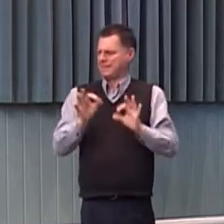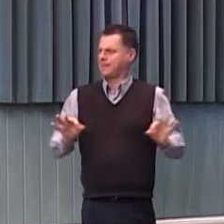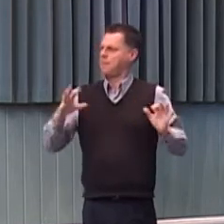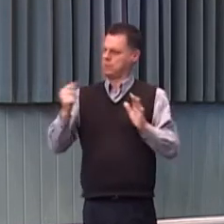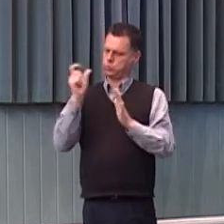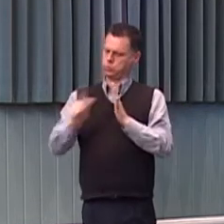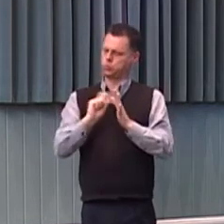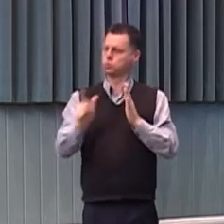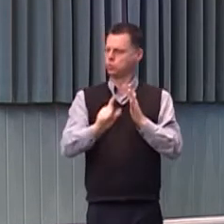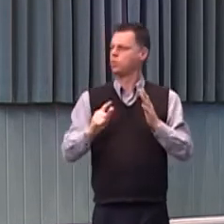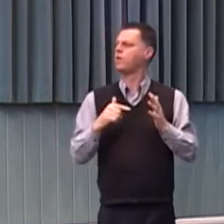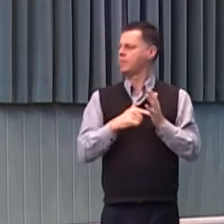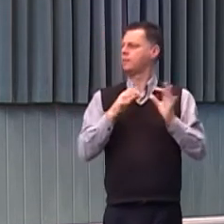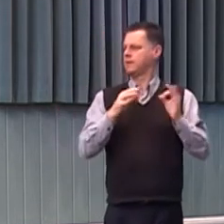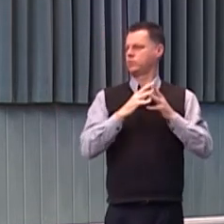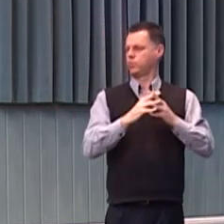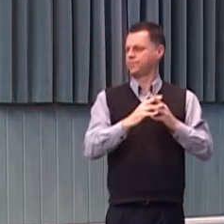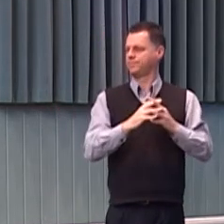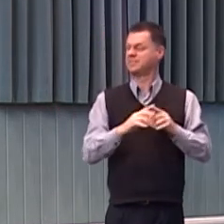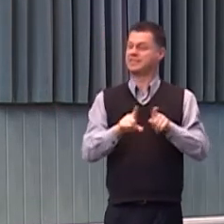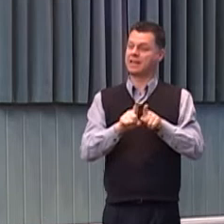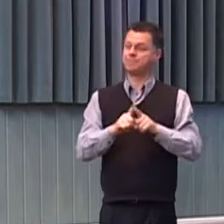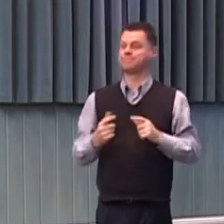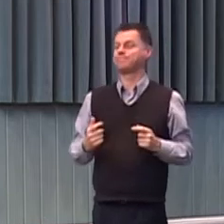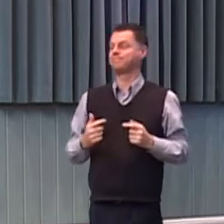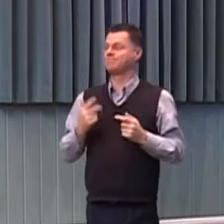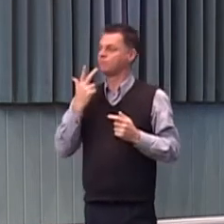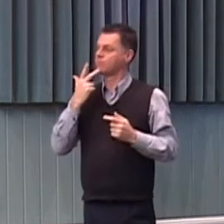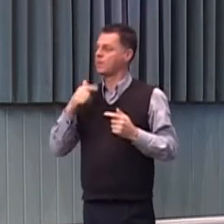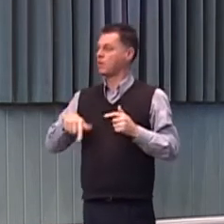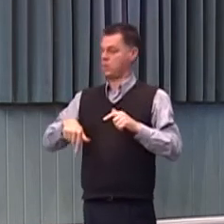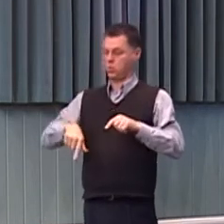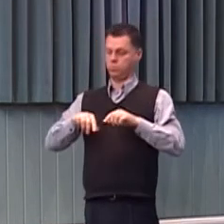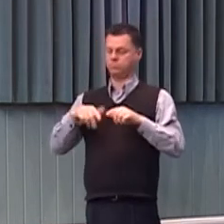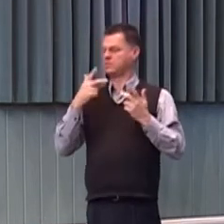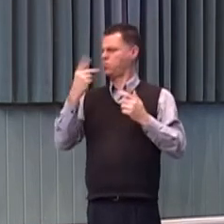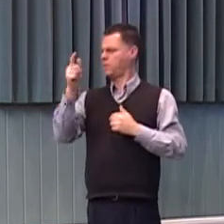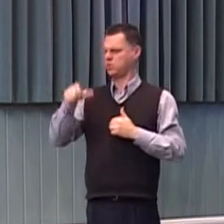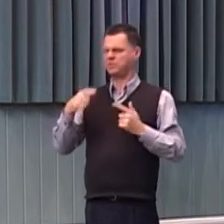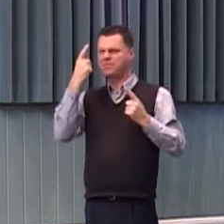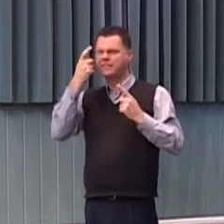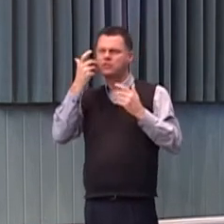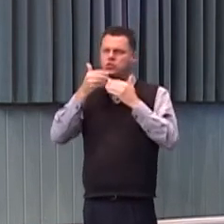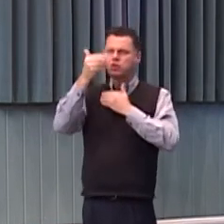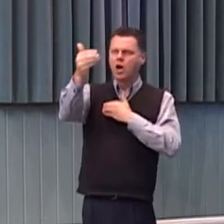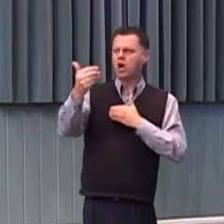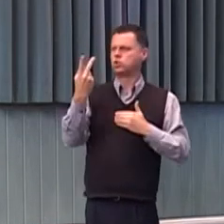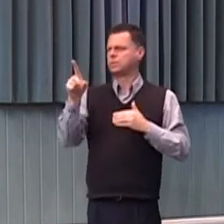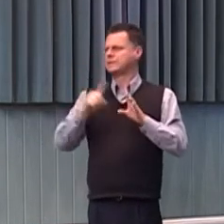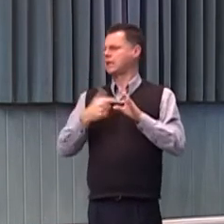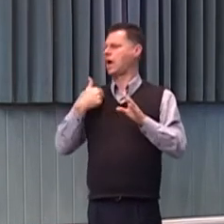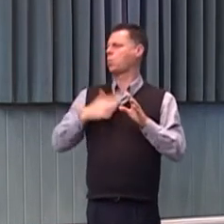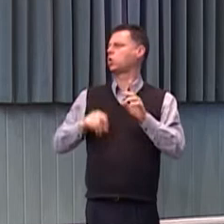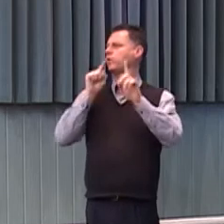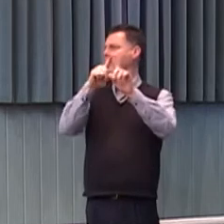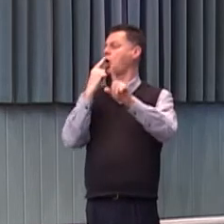and you just keep heading down that path, then you may end up in the wrong place. But planning means that you constantly revise that plan.